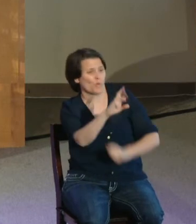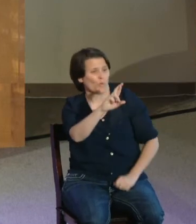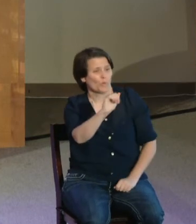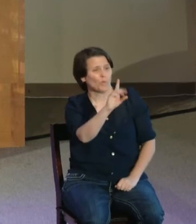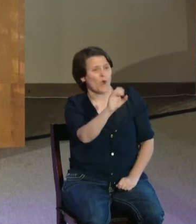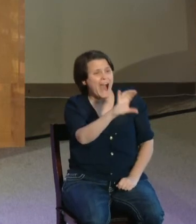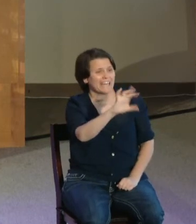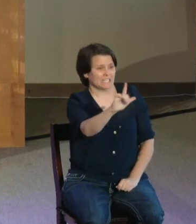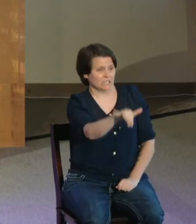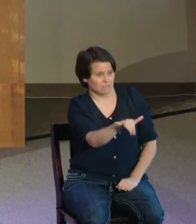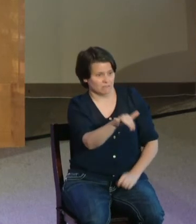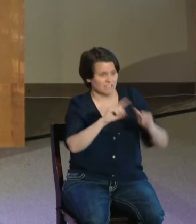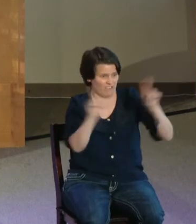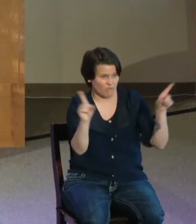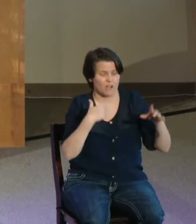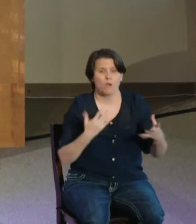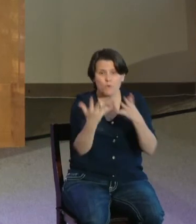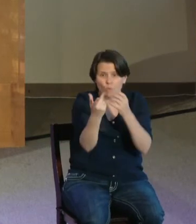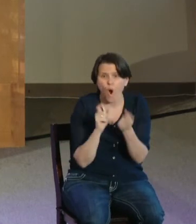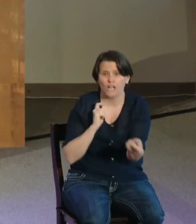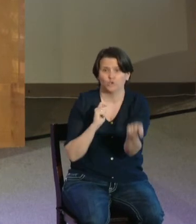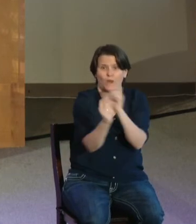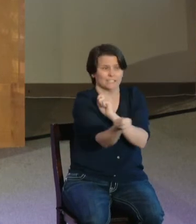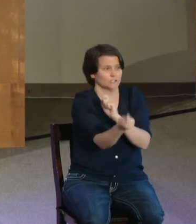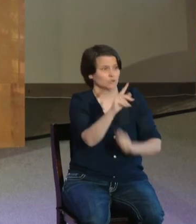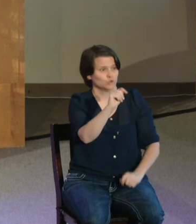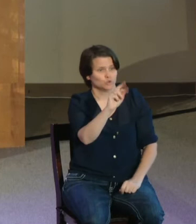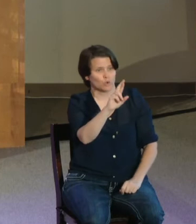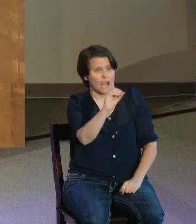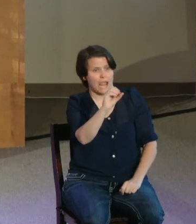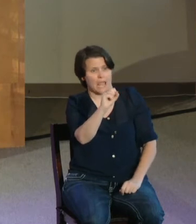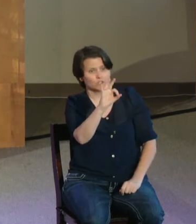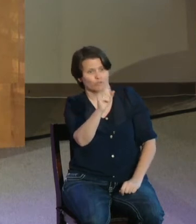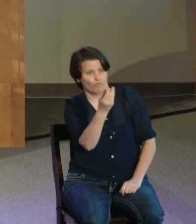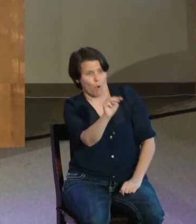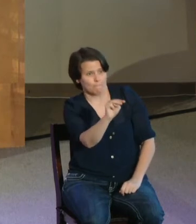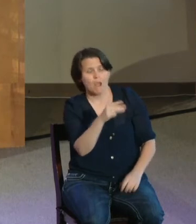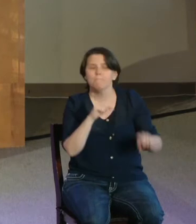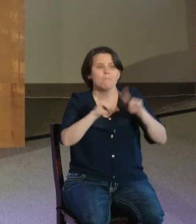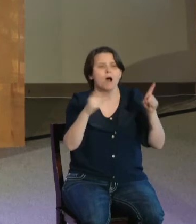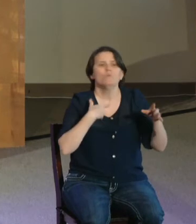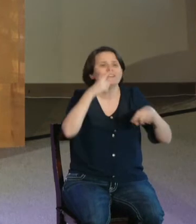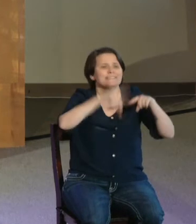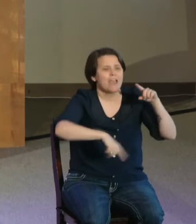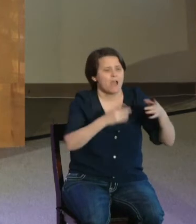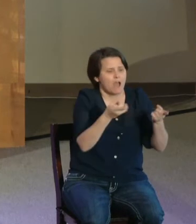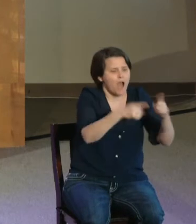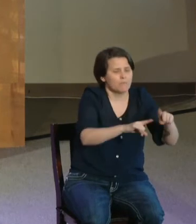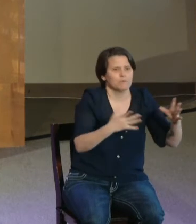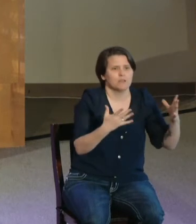transformation. We want to be transformed, and yet transformation cannot happen emotionally, physically,